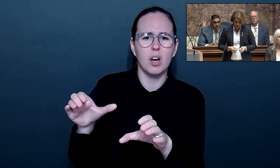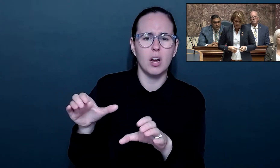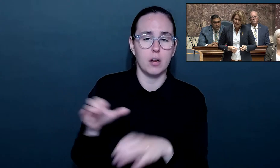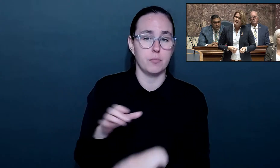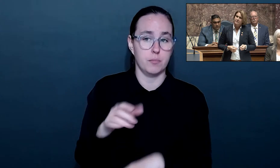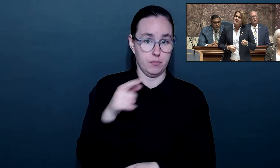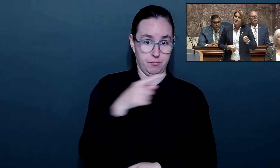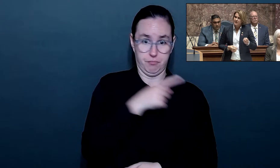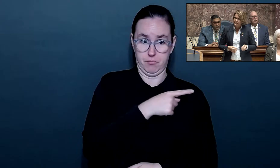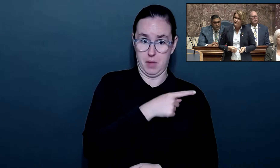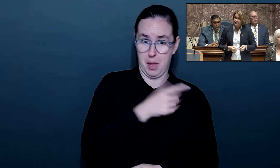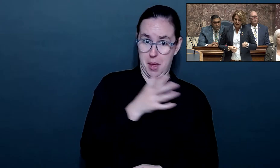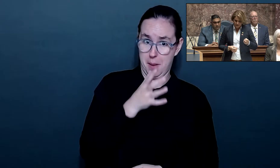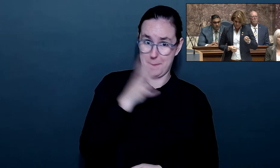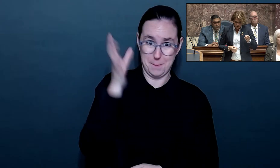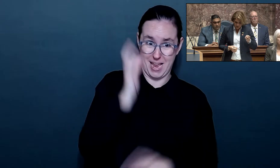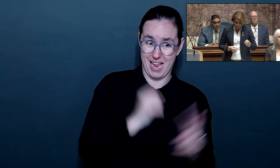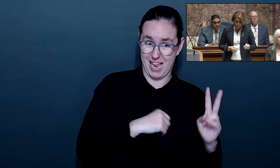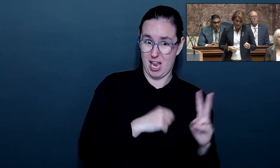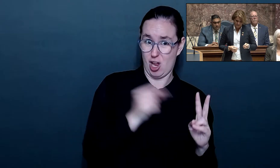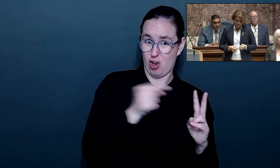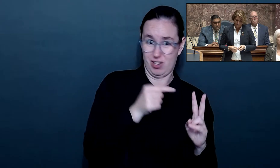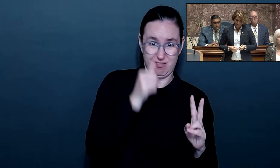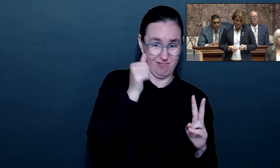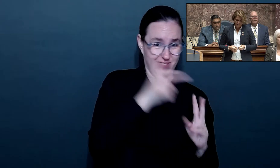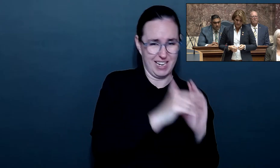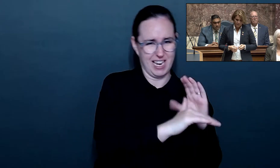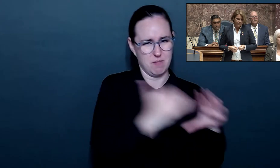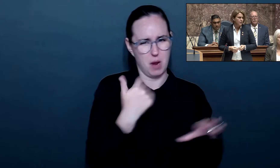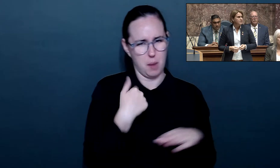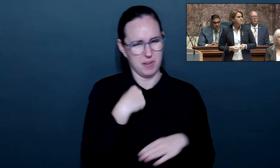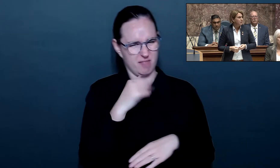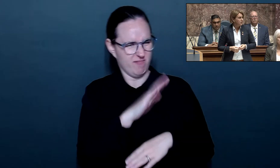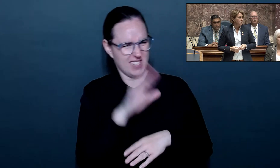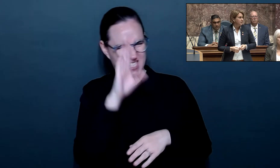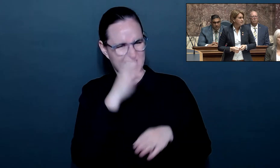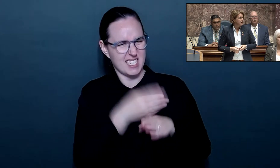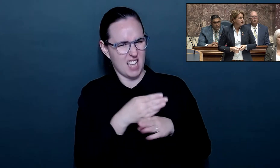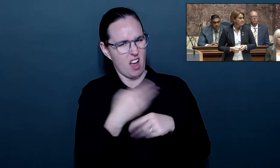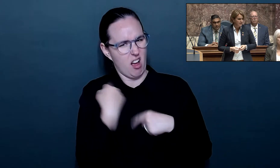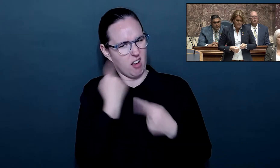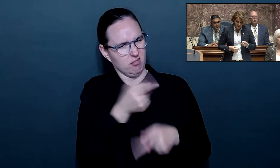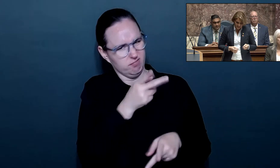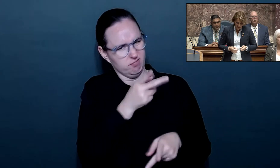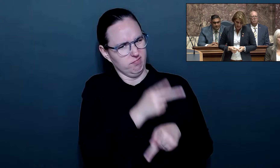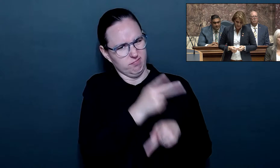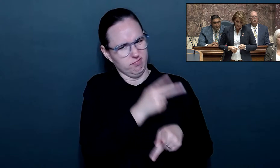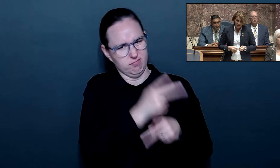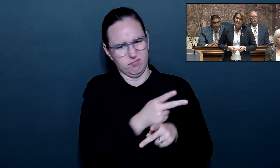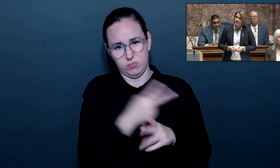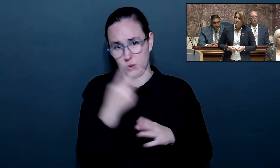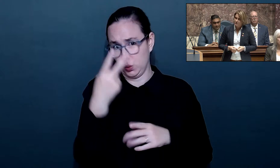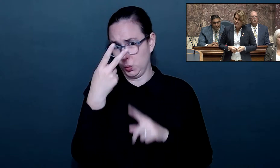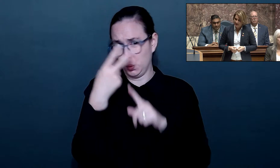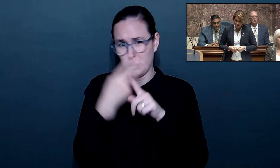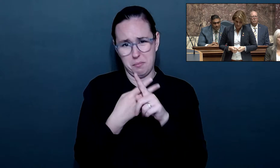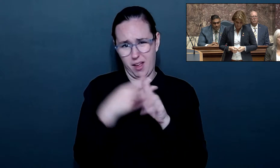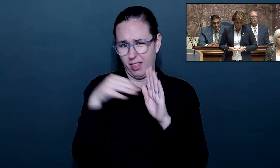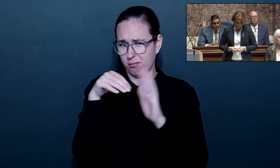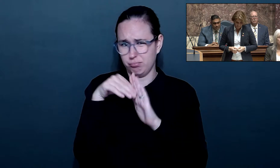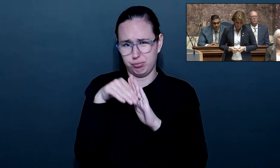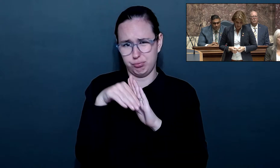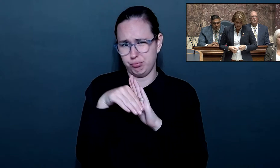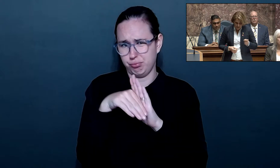team, and he had been deteriorating for 2 months before he was murdered, stabbed to death in an